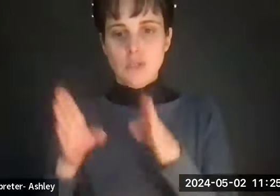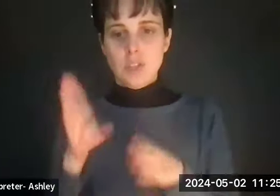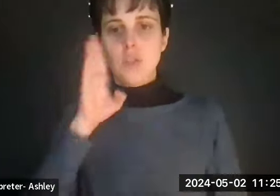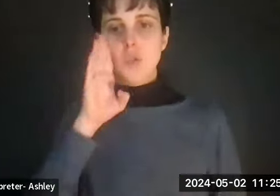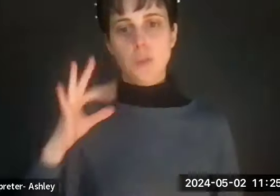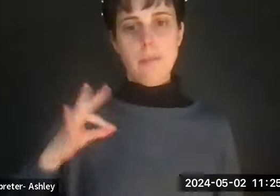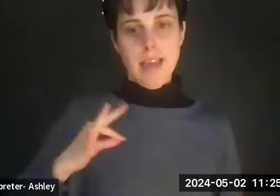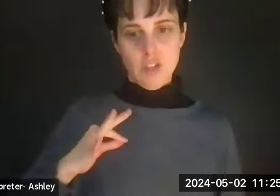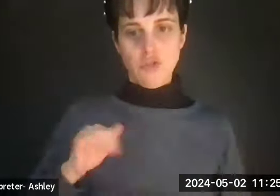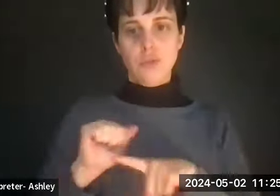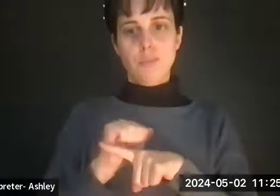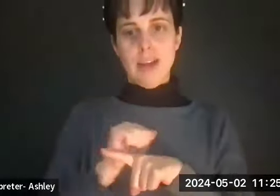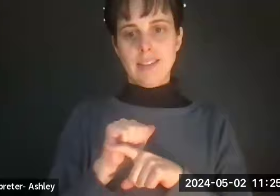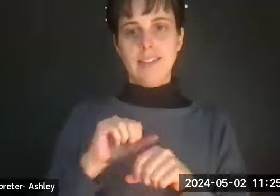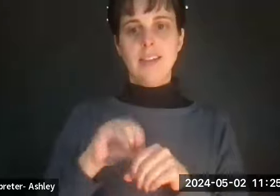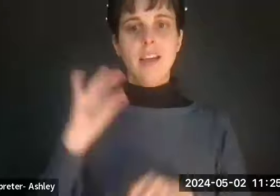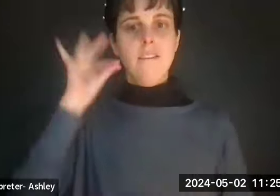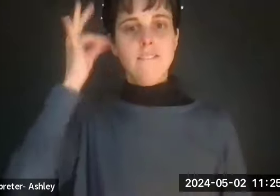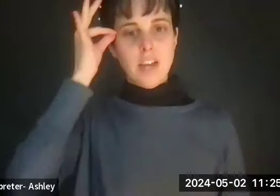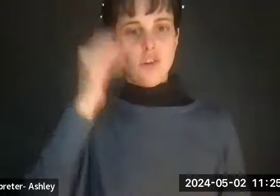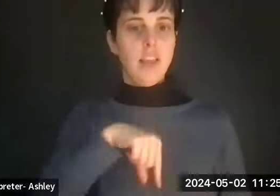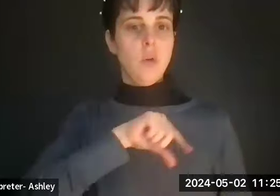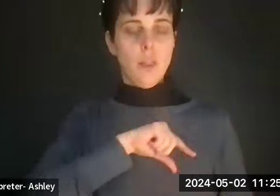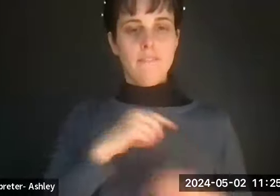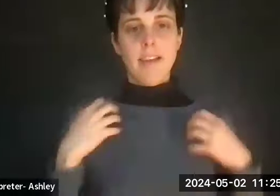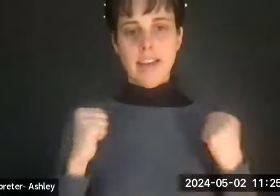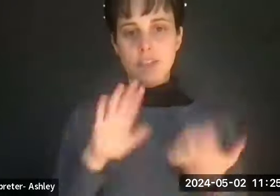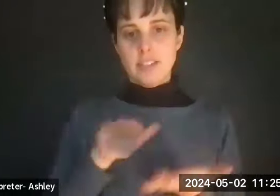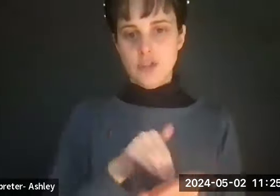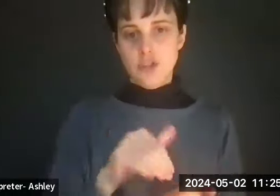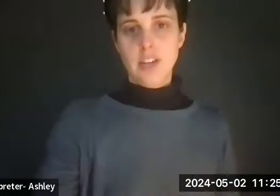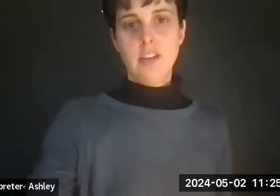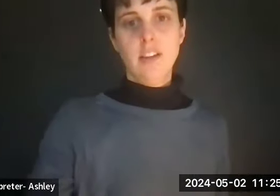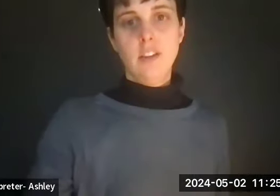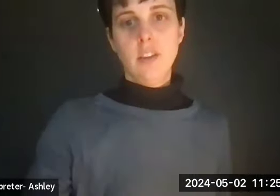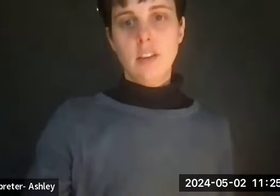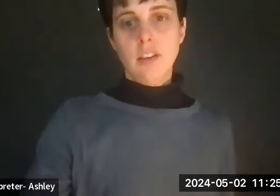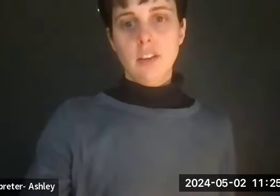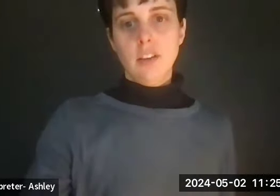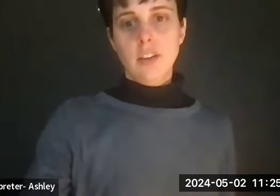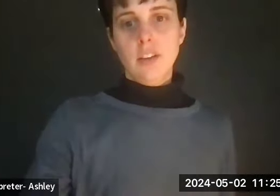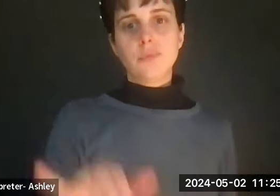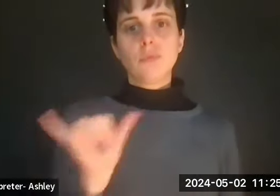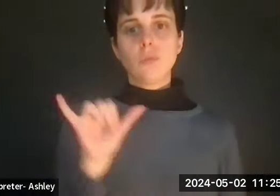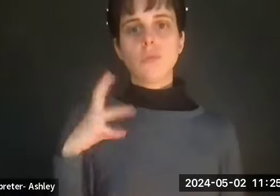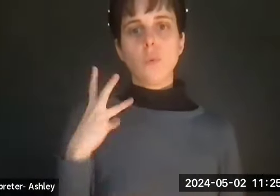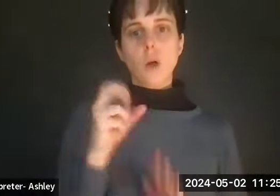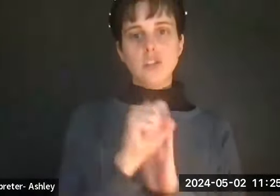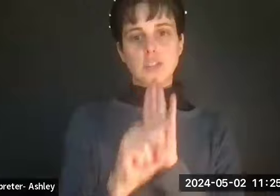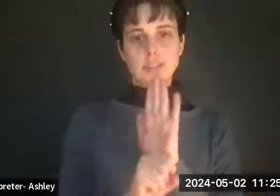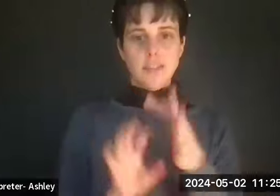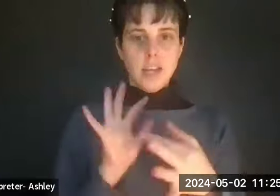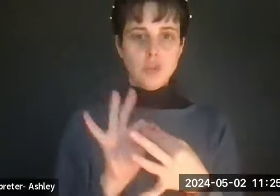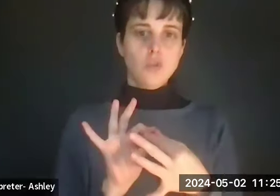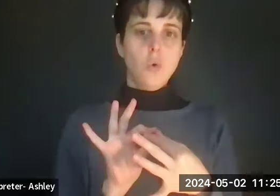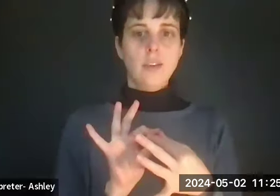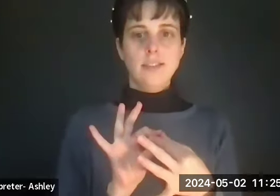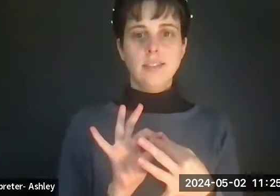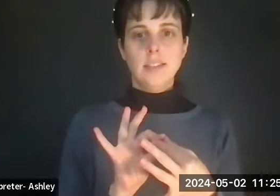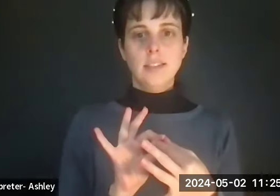As mentioned briefly, Washington has also joined the Interstate Compact for Social Workers. The effective date